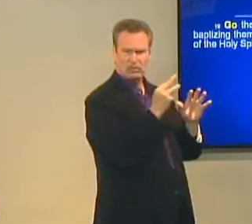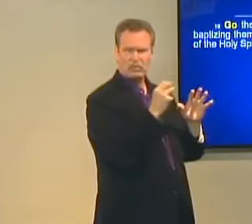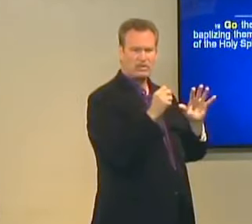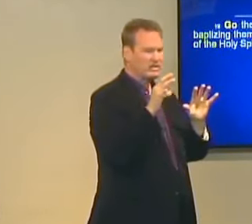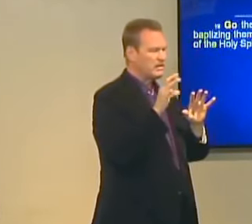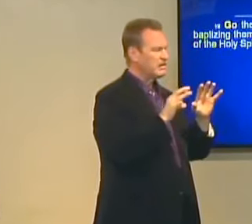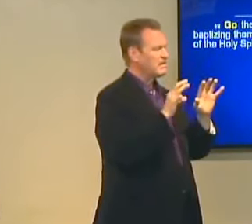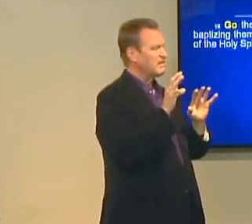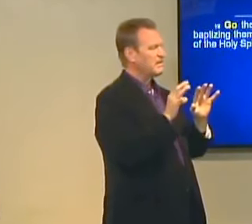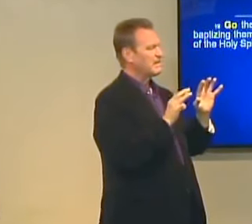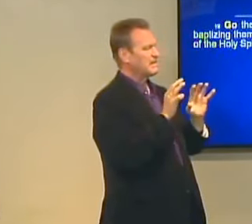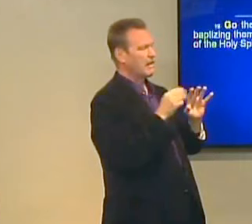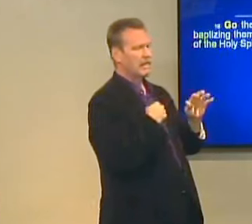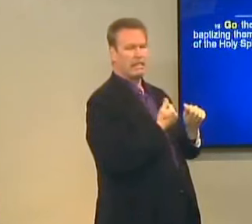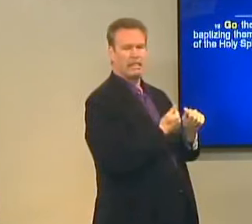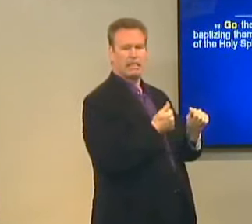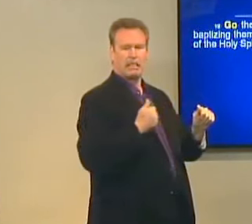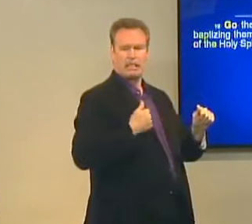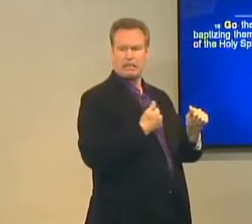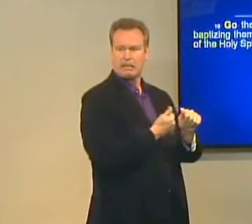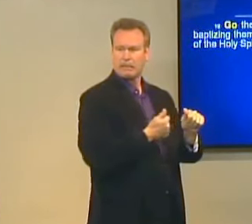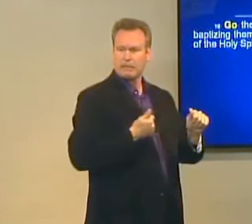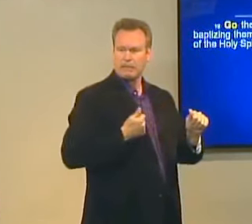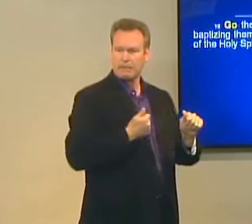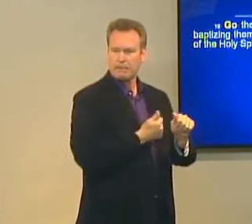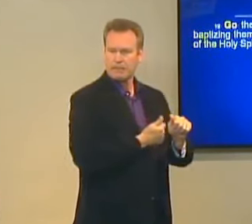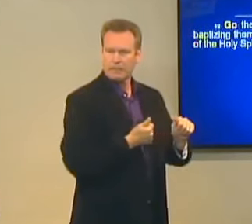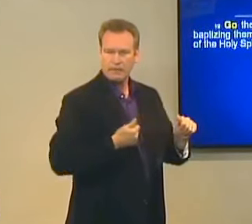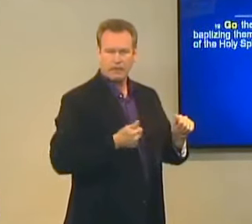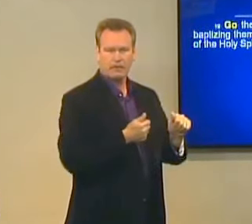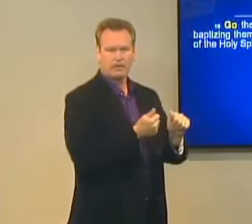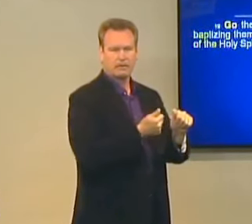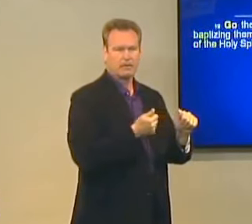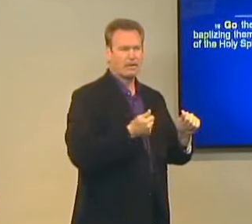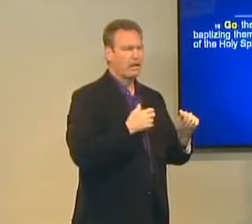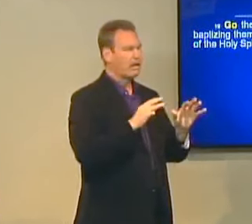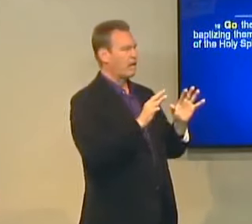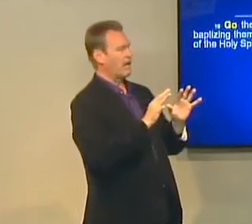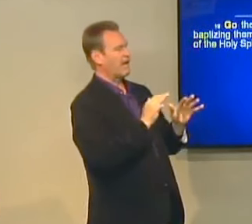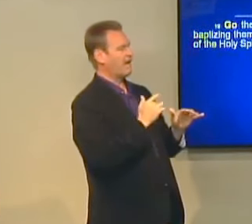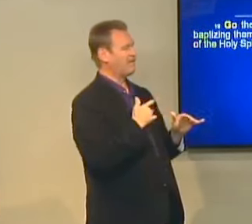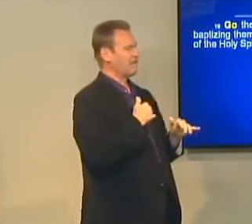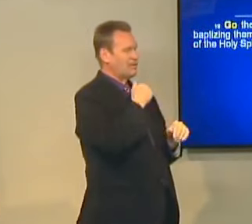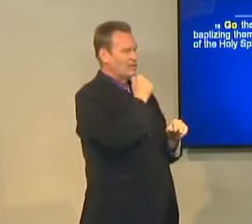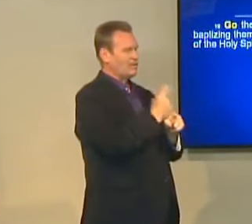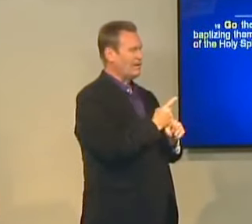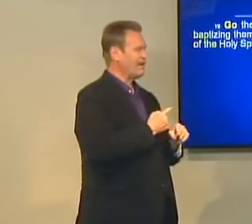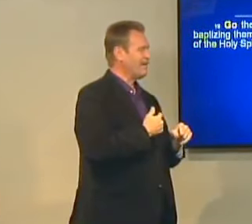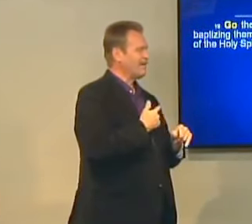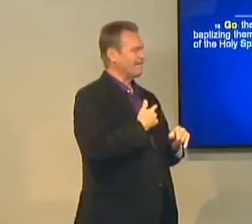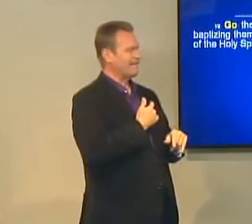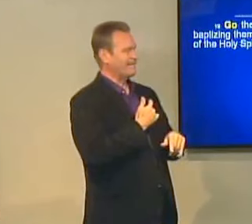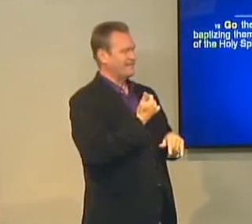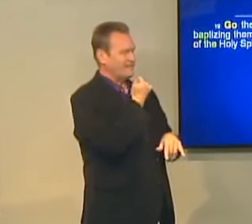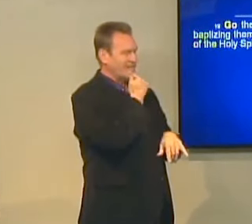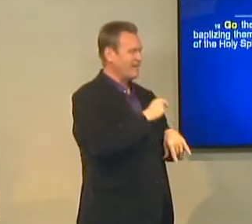on Skype or something maybe you are like I want to share the good news with them but I don't know how you feel like it is not the right